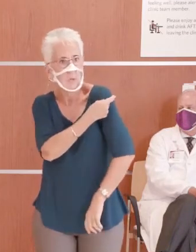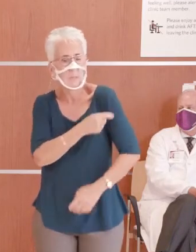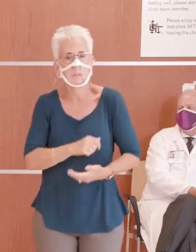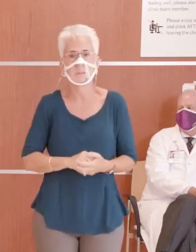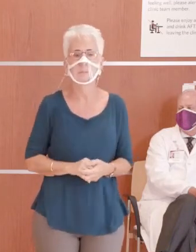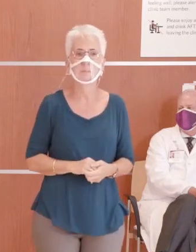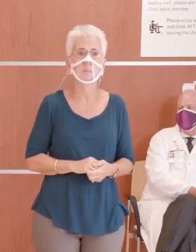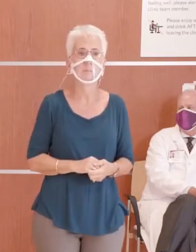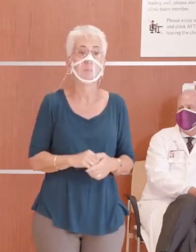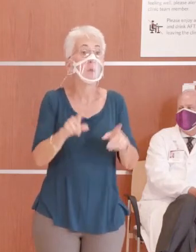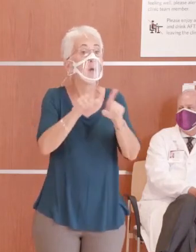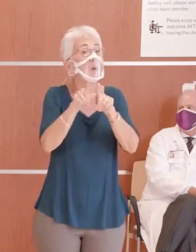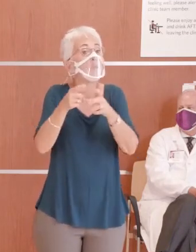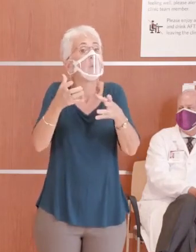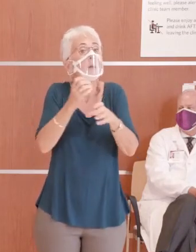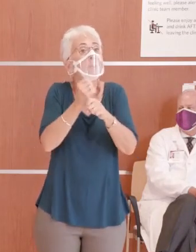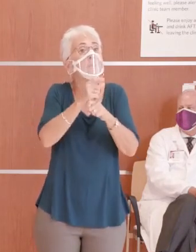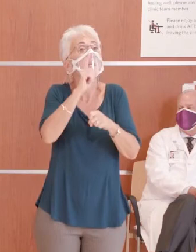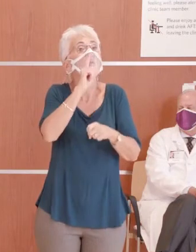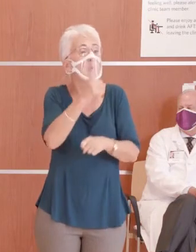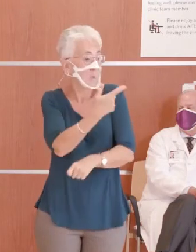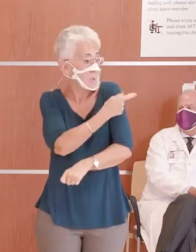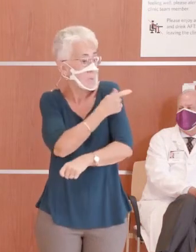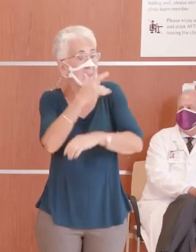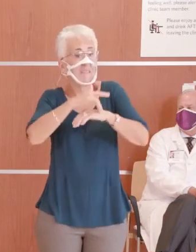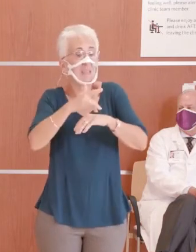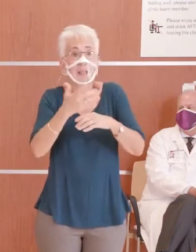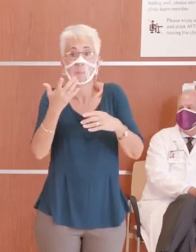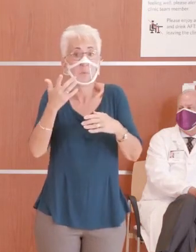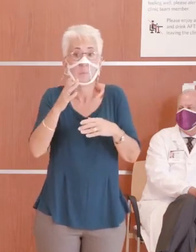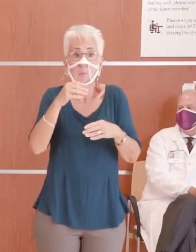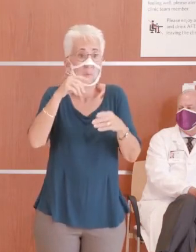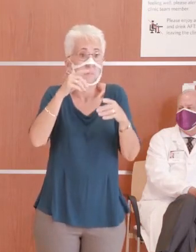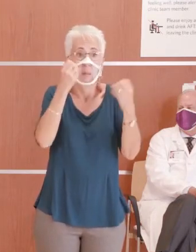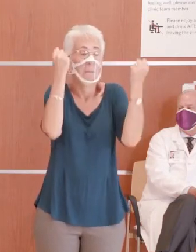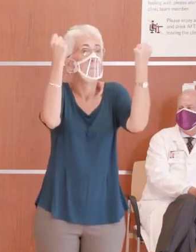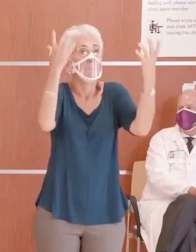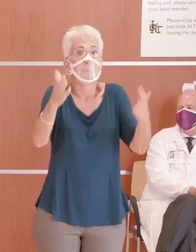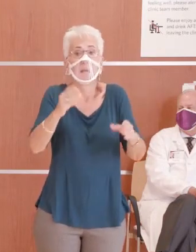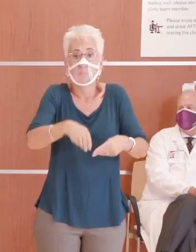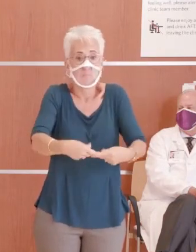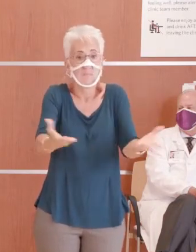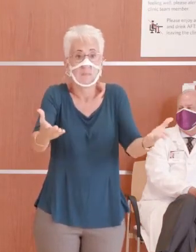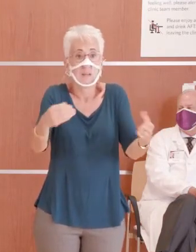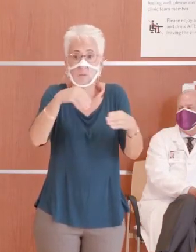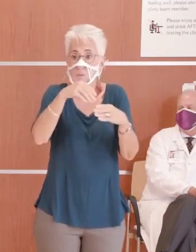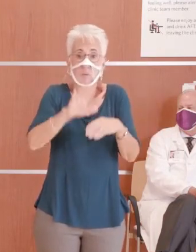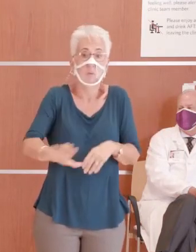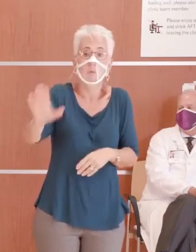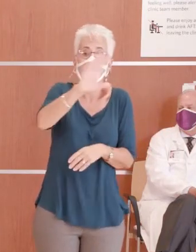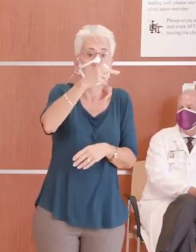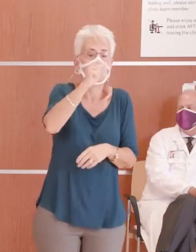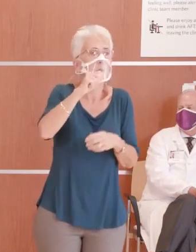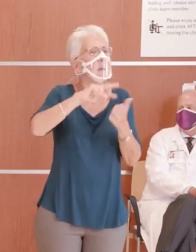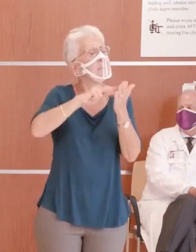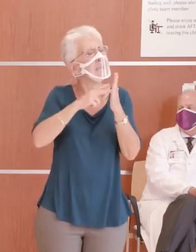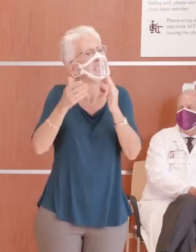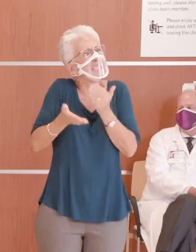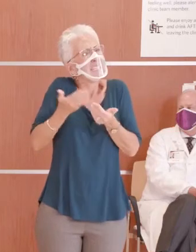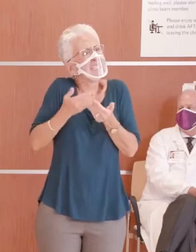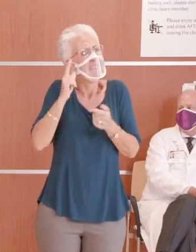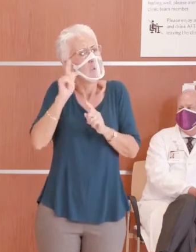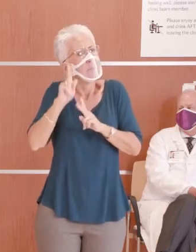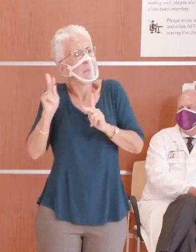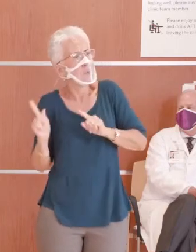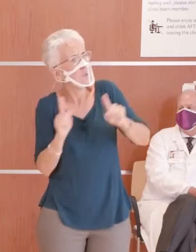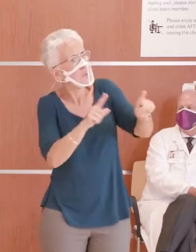that vaccine is available to as many providers throughout the Commonwealth so access is easier for people to get to. And